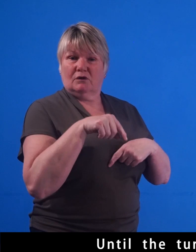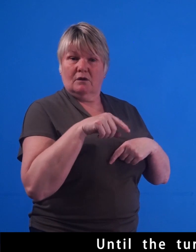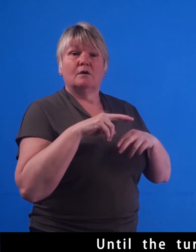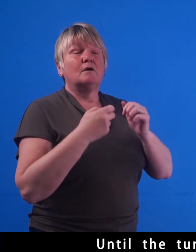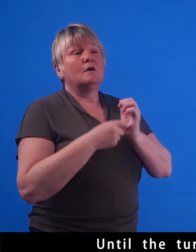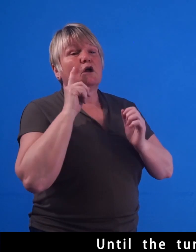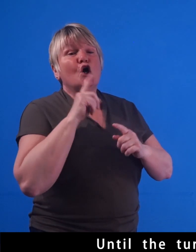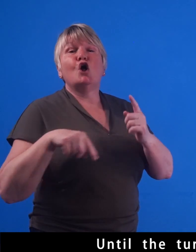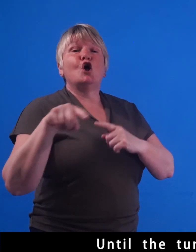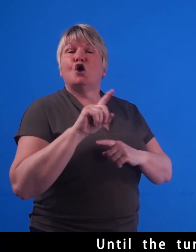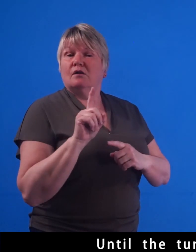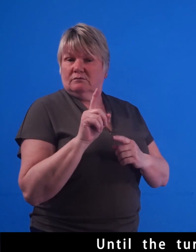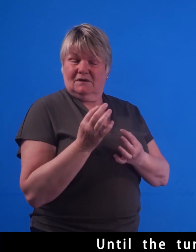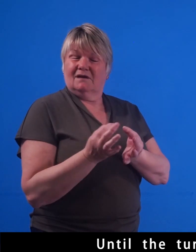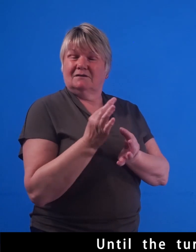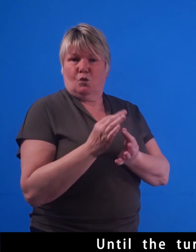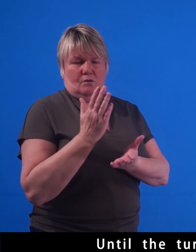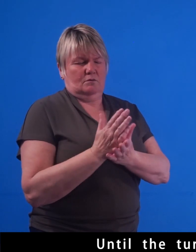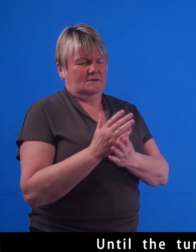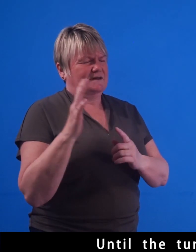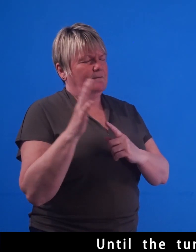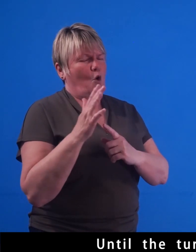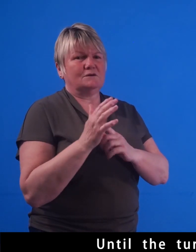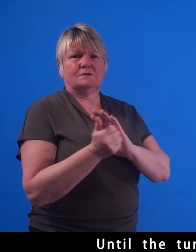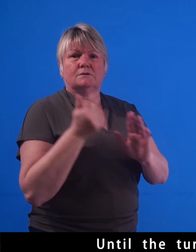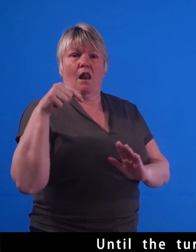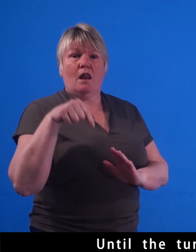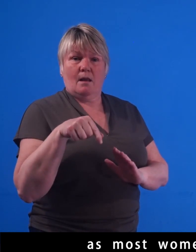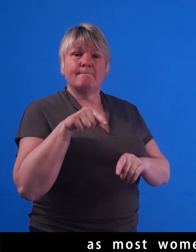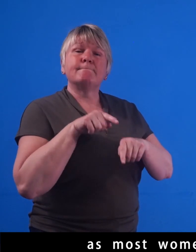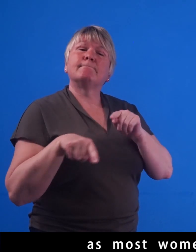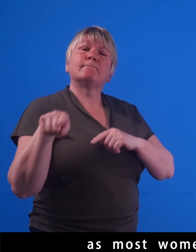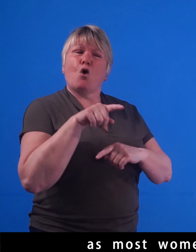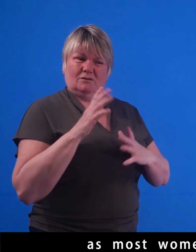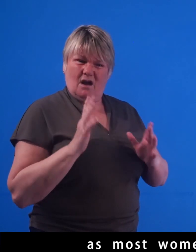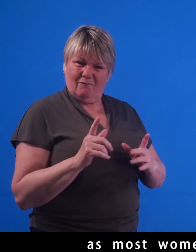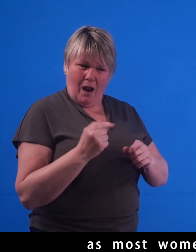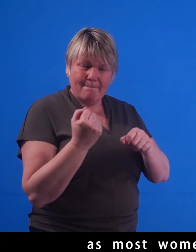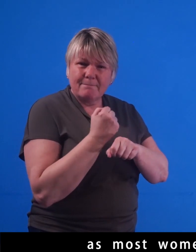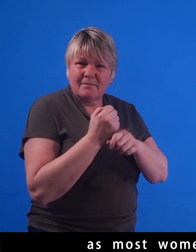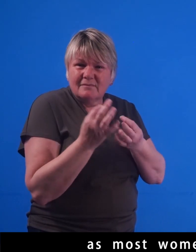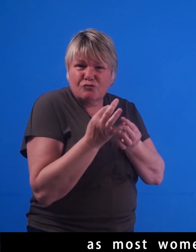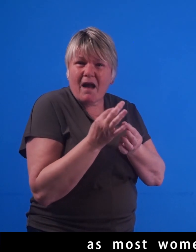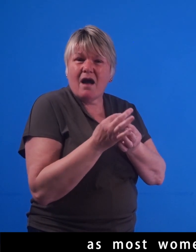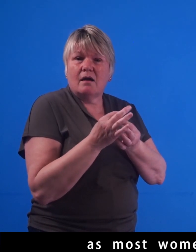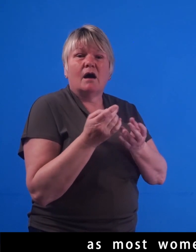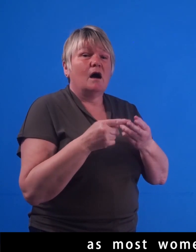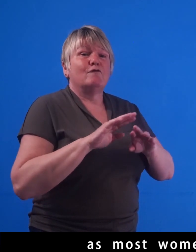needlework was an essential skill for girls, as most women would have to mend, if